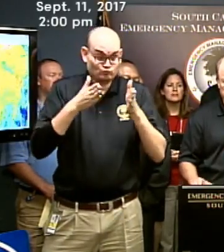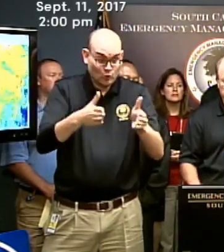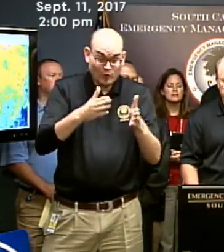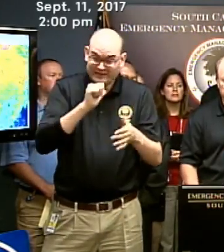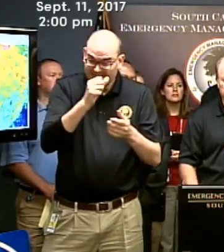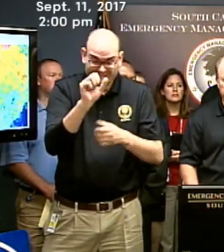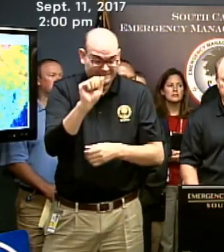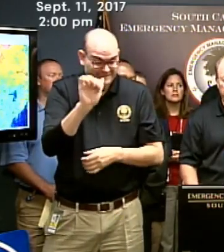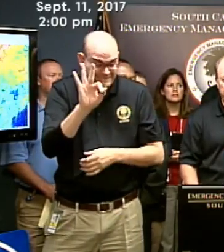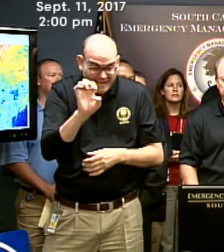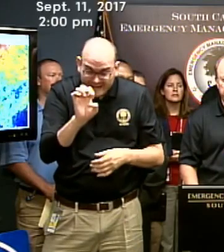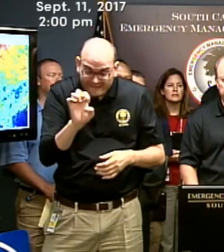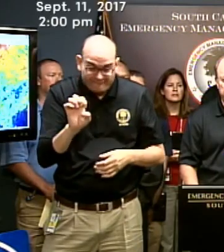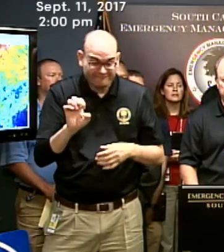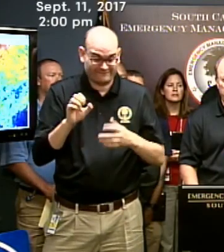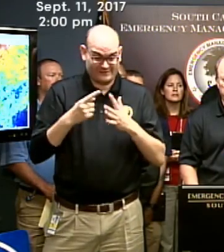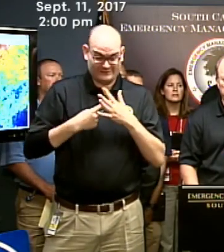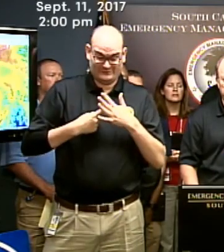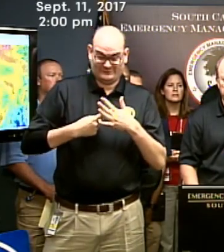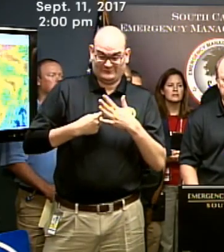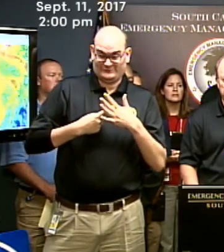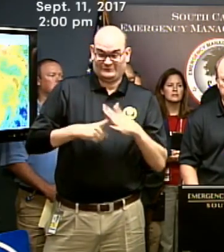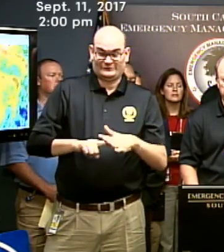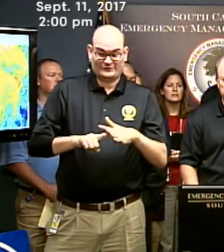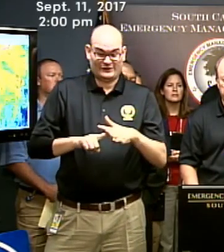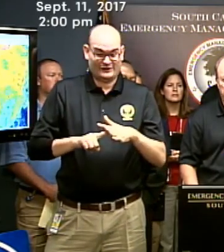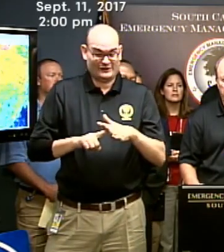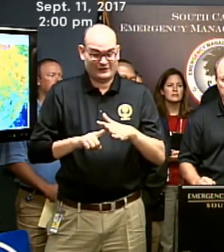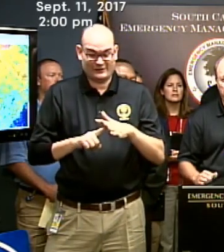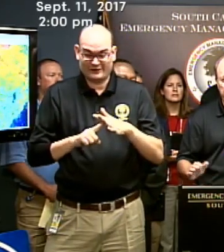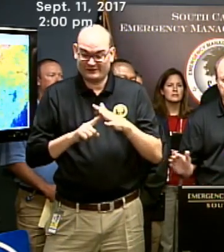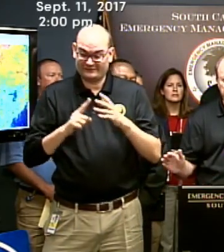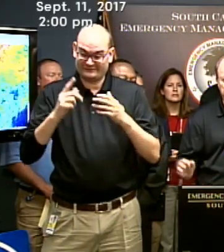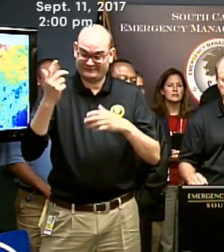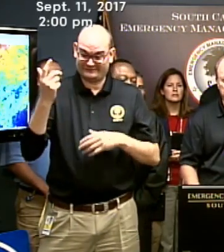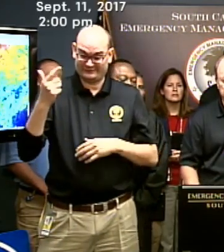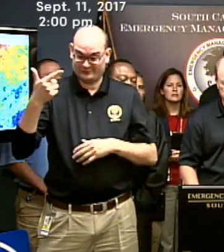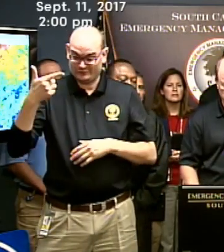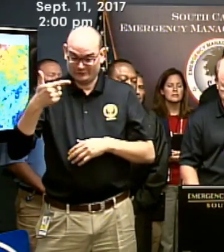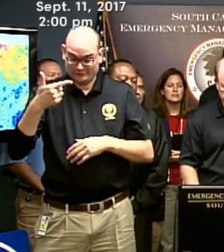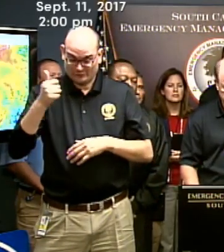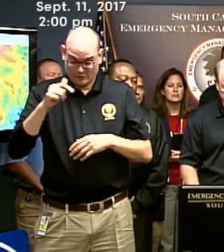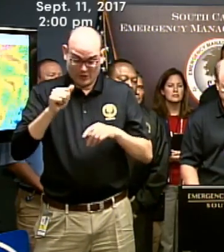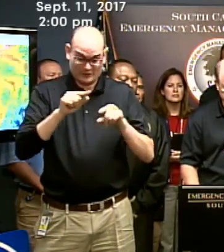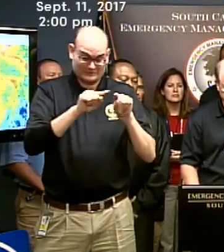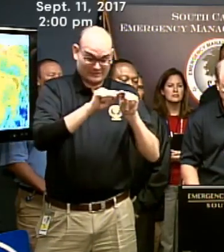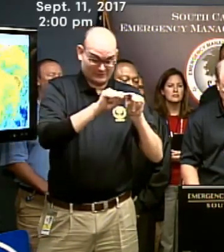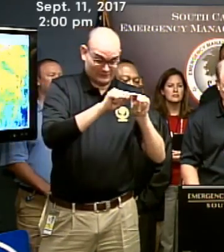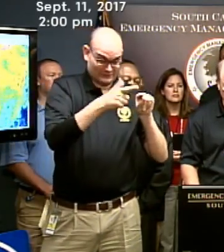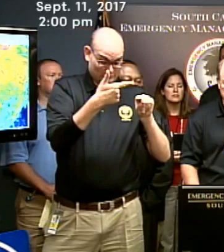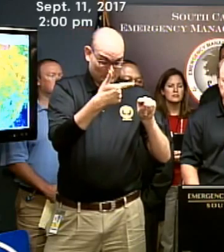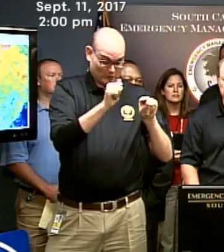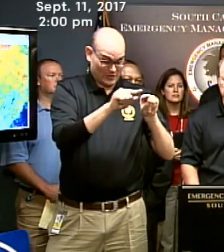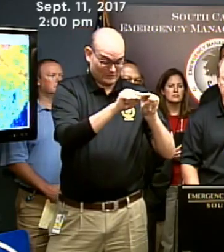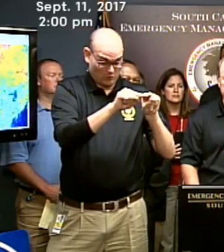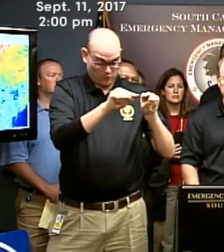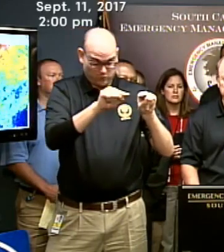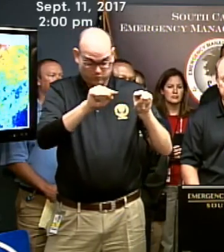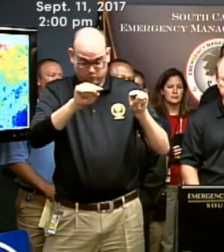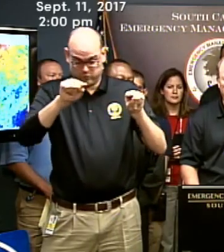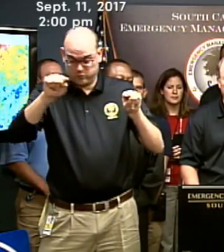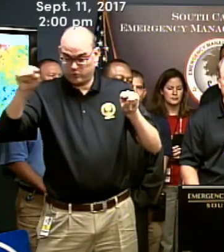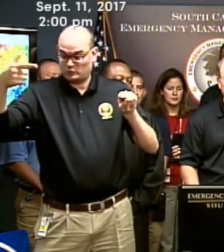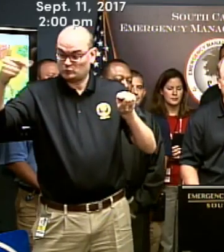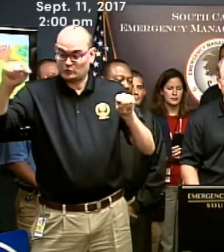from along our western border with Georgia, all the way east to at least Georgetown. And we continue to